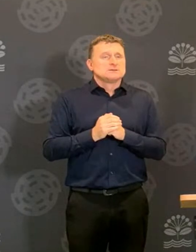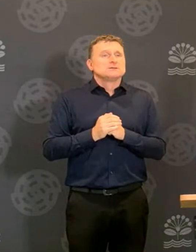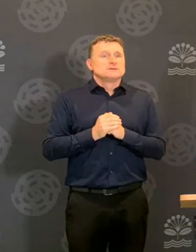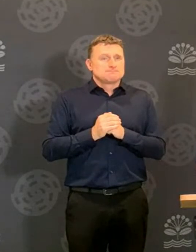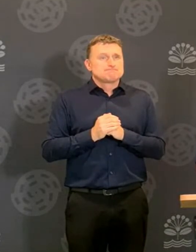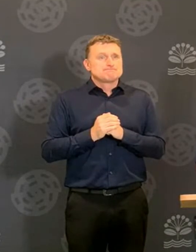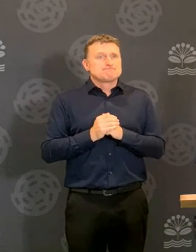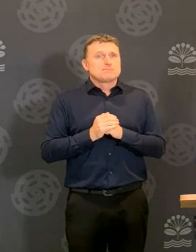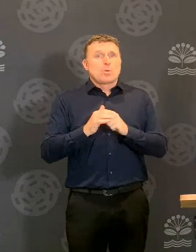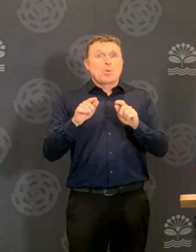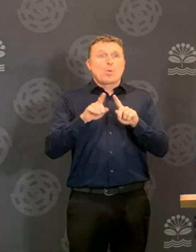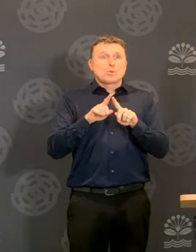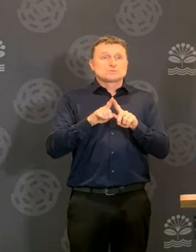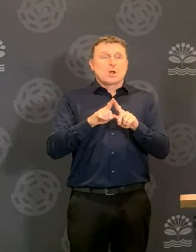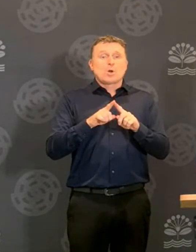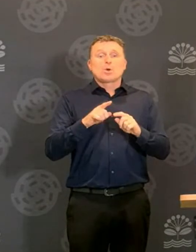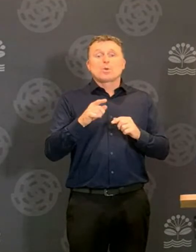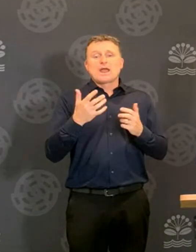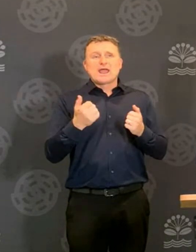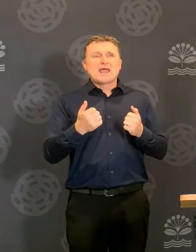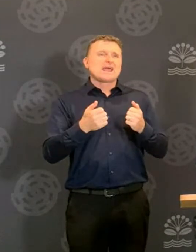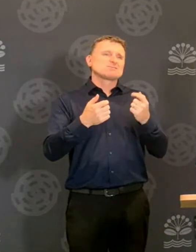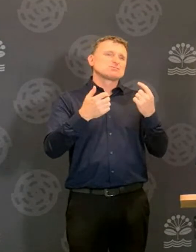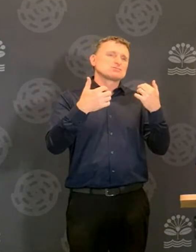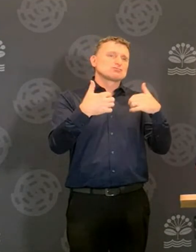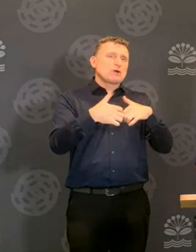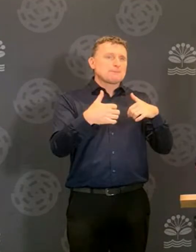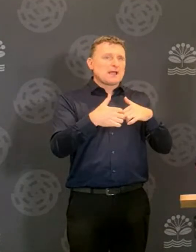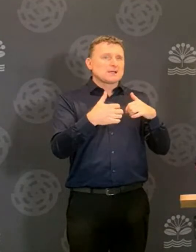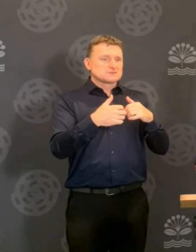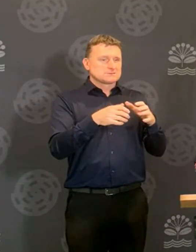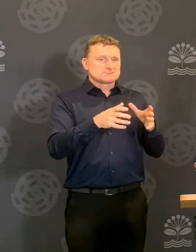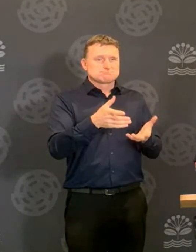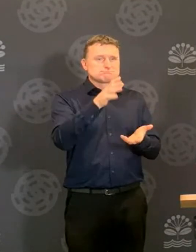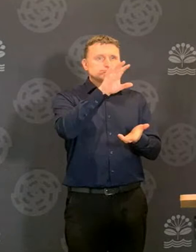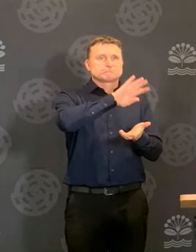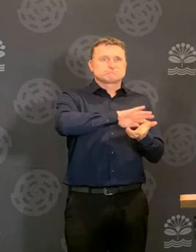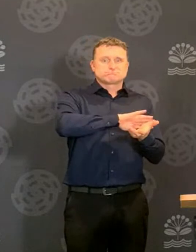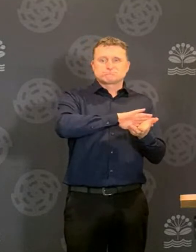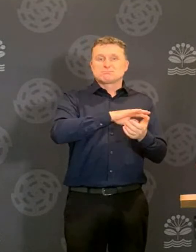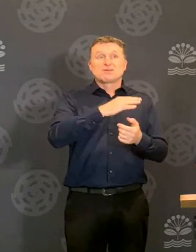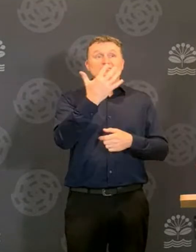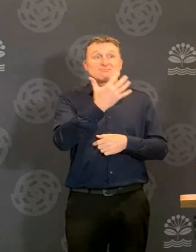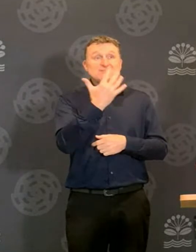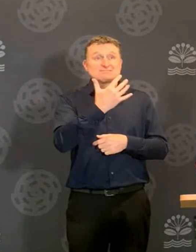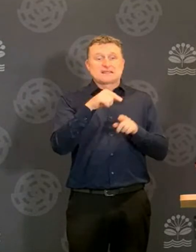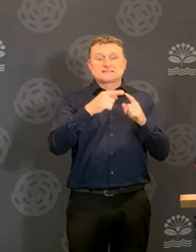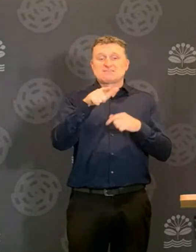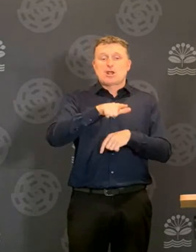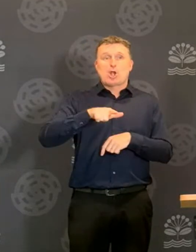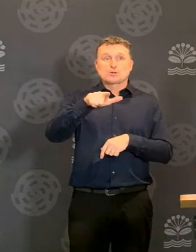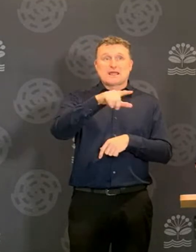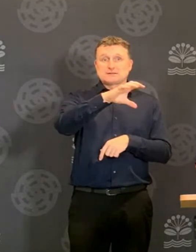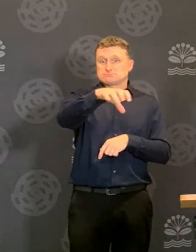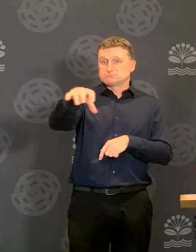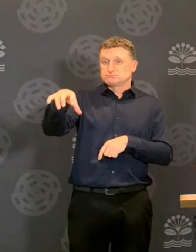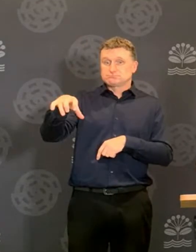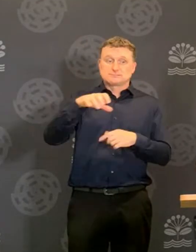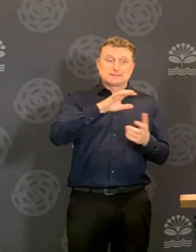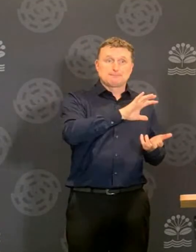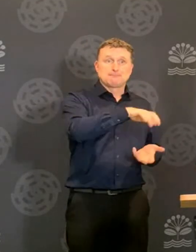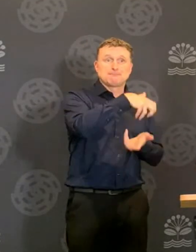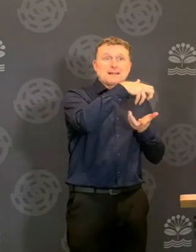And a reminder again that there are 15 participating waste transfer facilities where people are able to access